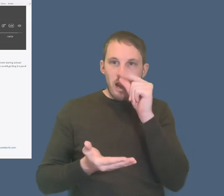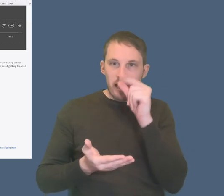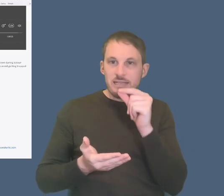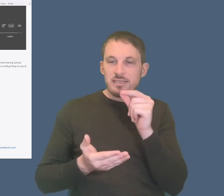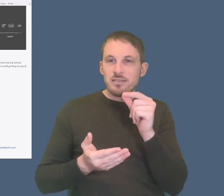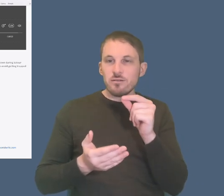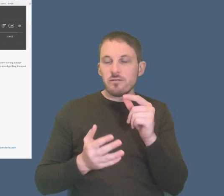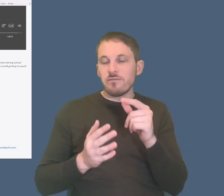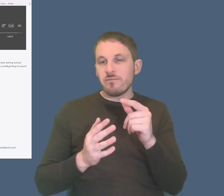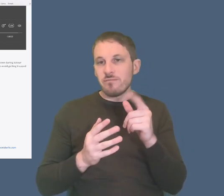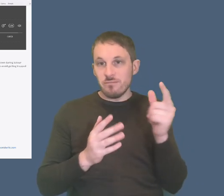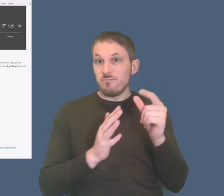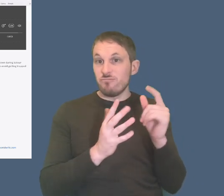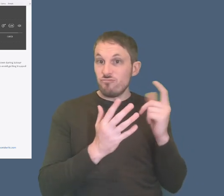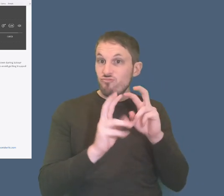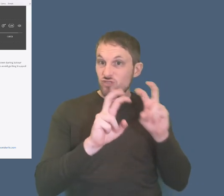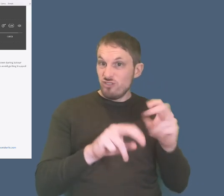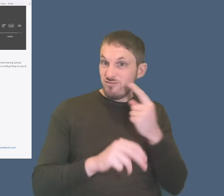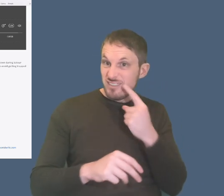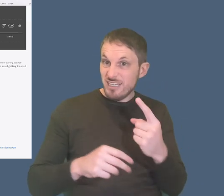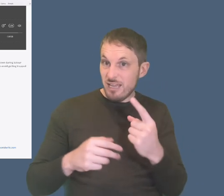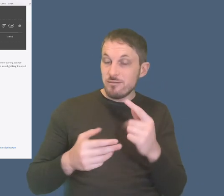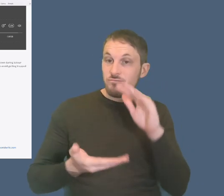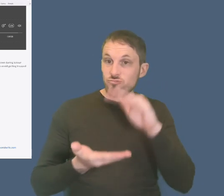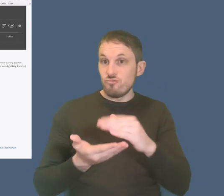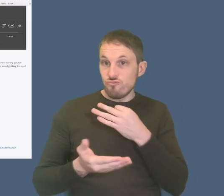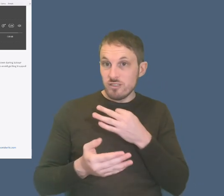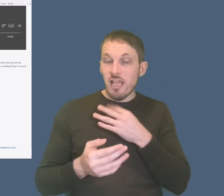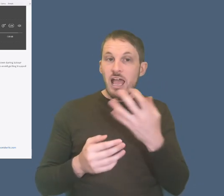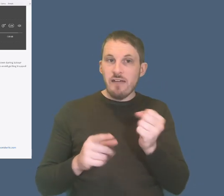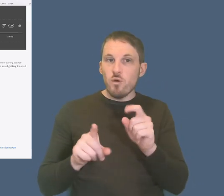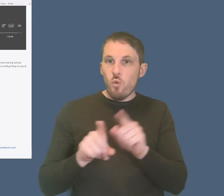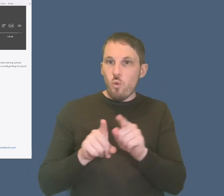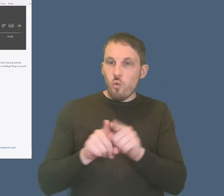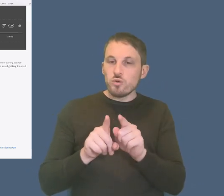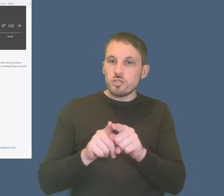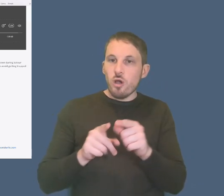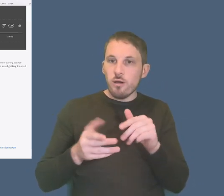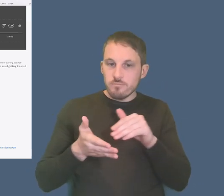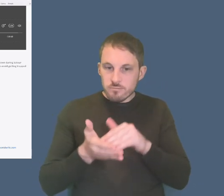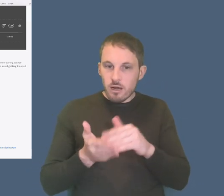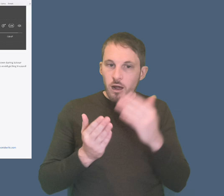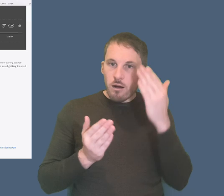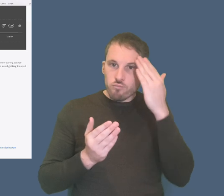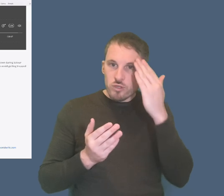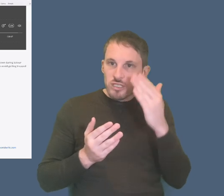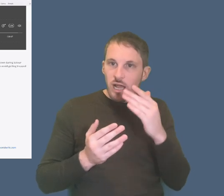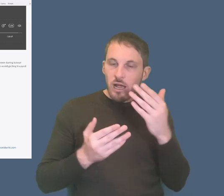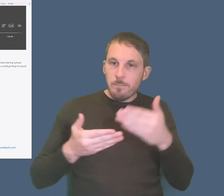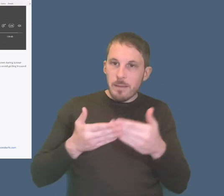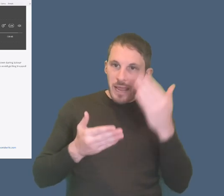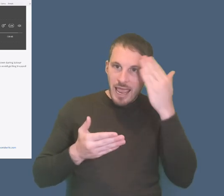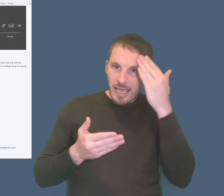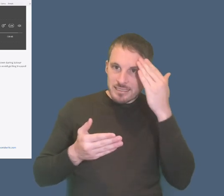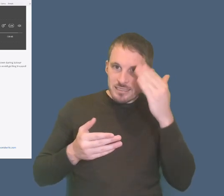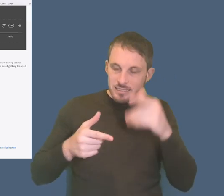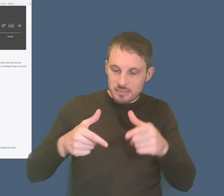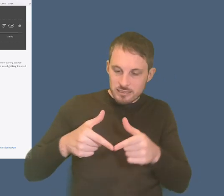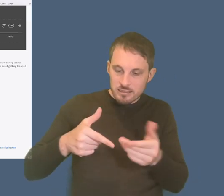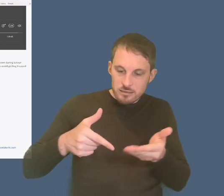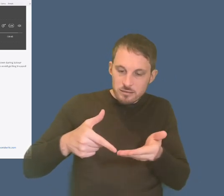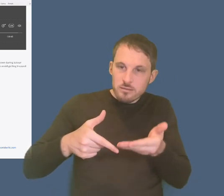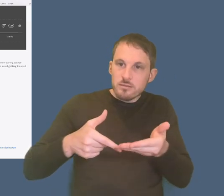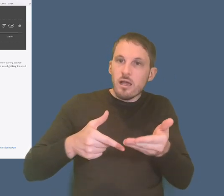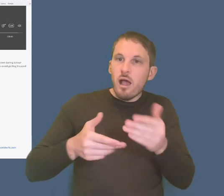compress, I would also provide some counter pressure to the baby's head as it emerged in the interest of bringing the baby out